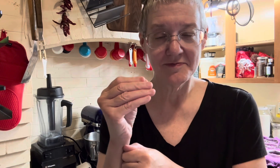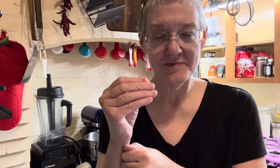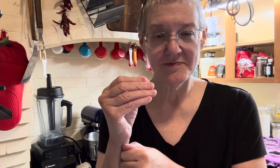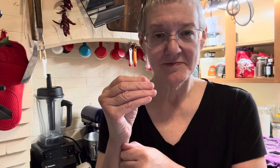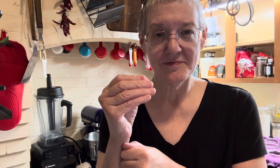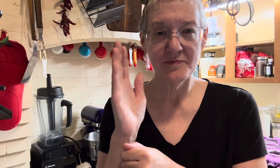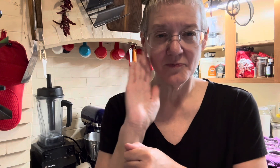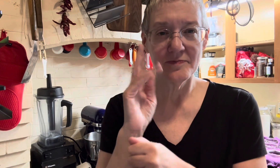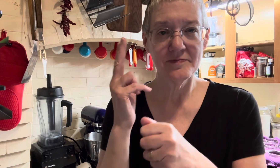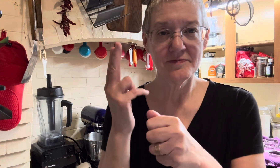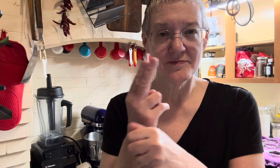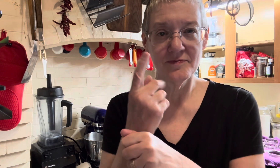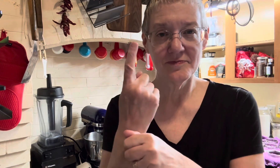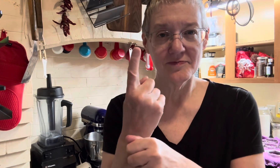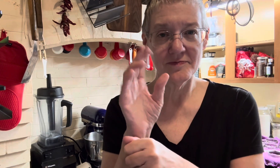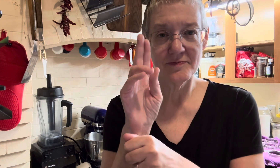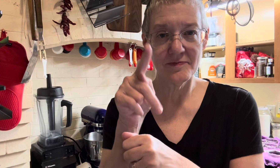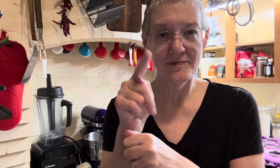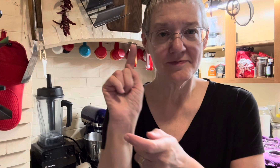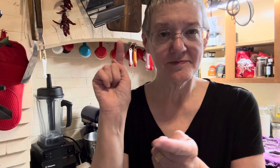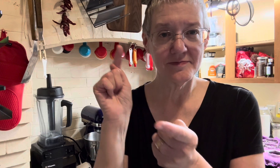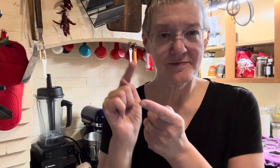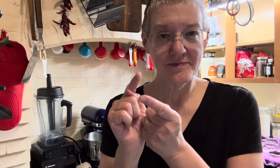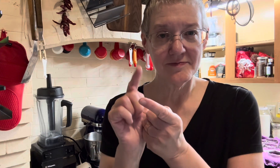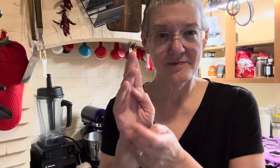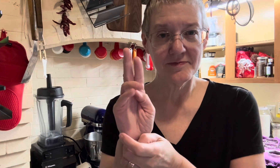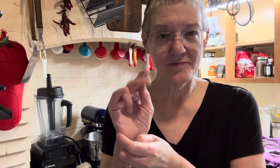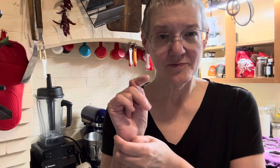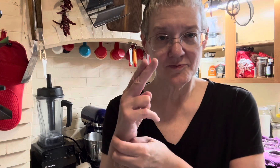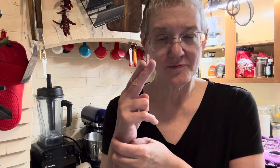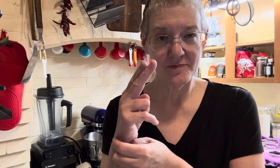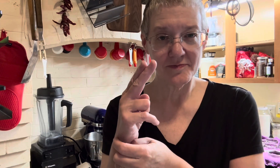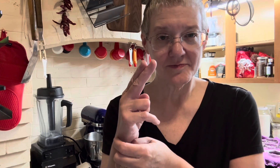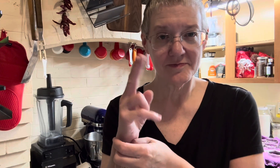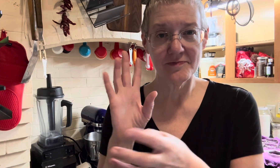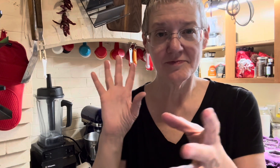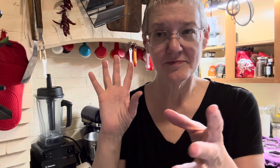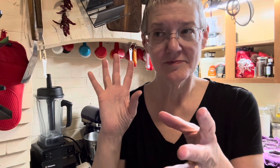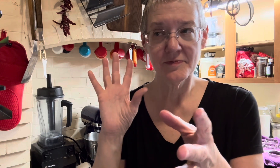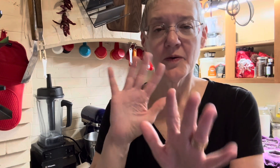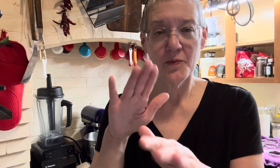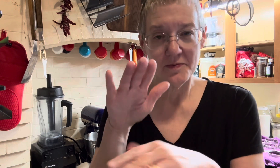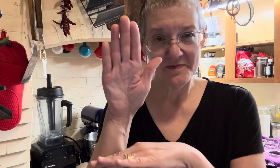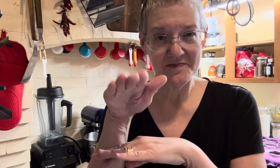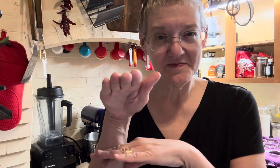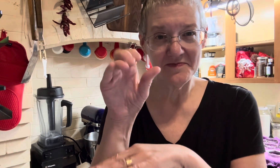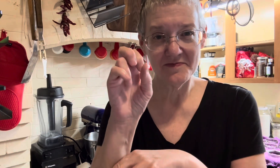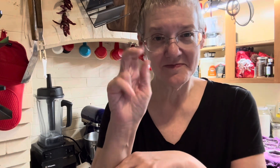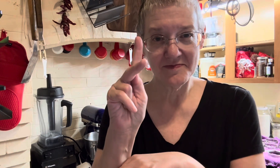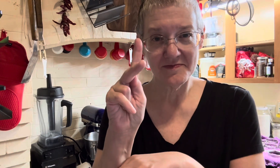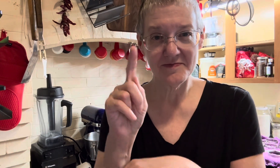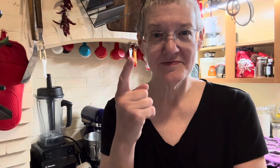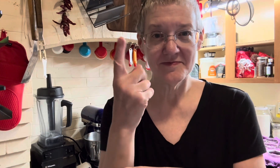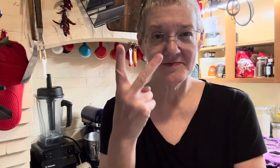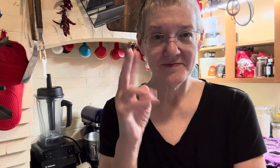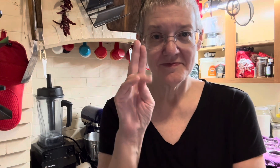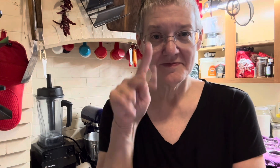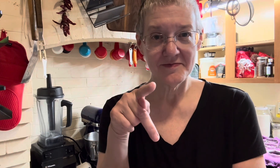broth. And I'm going to use 1 cup of the reduced broth and 4 tablespoons